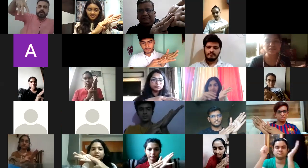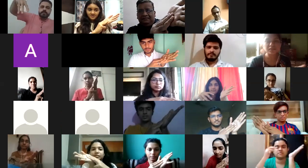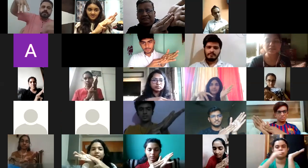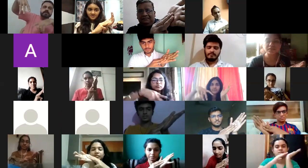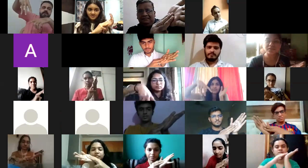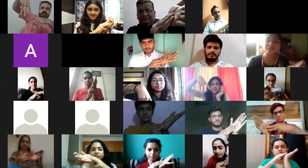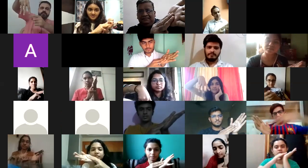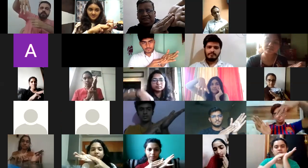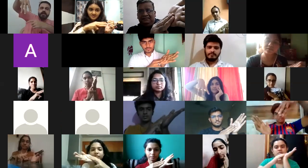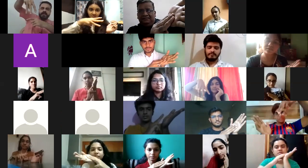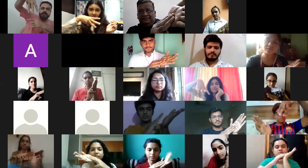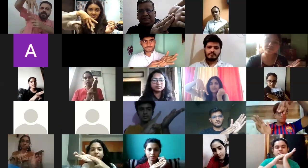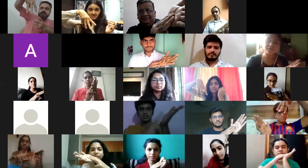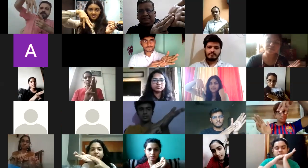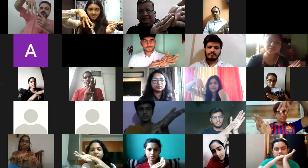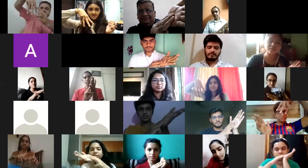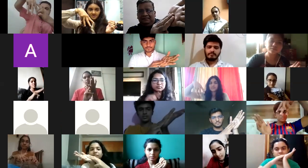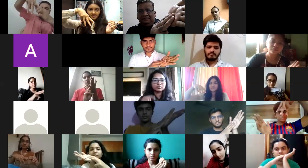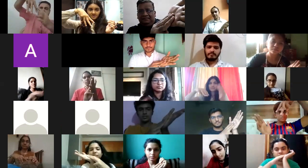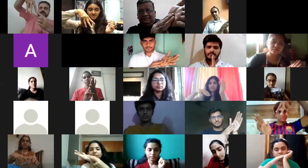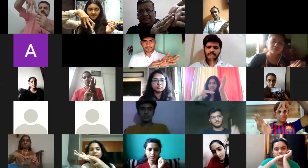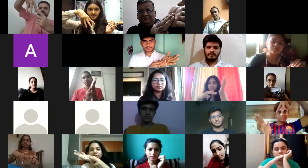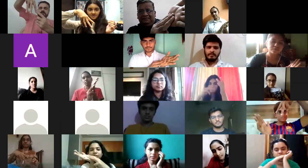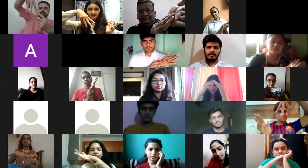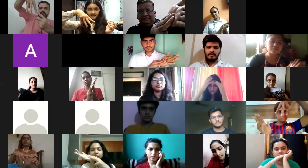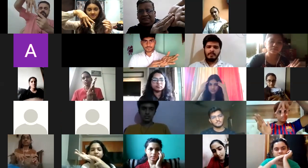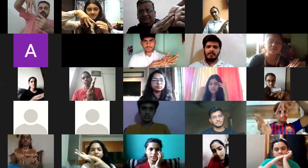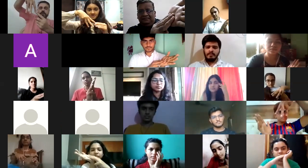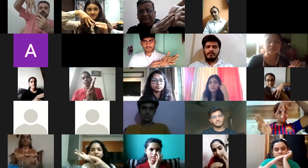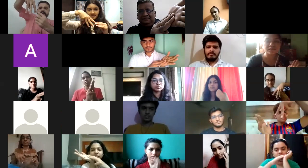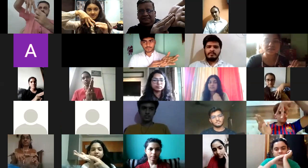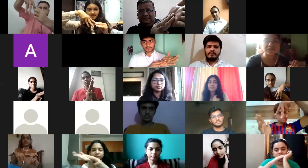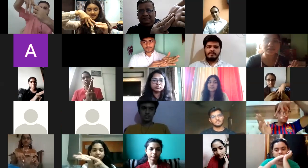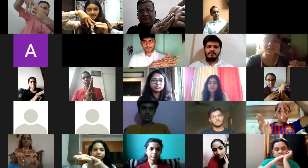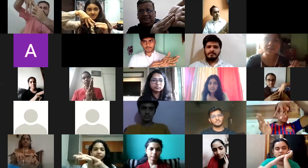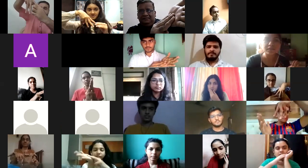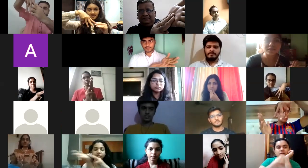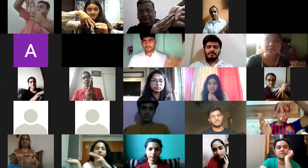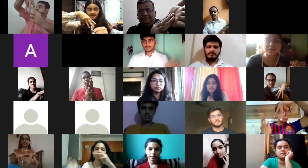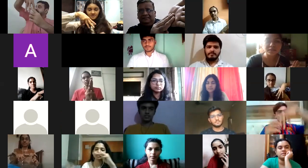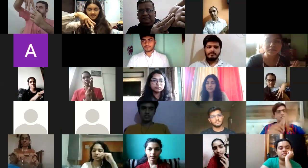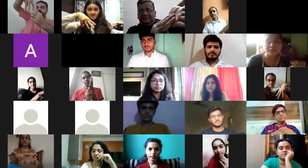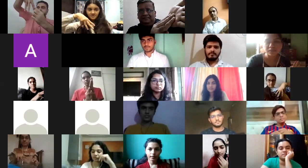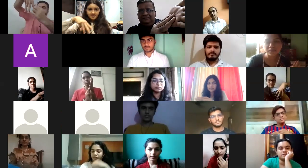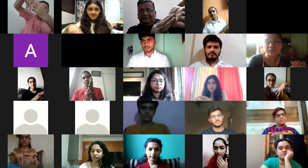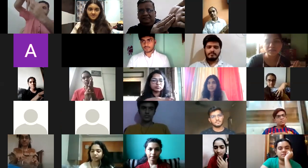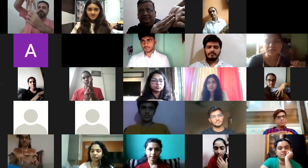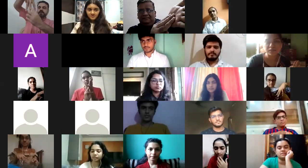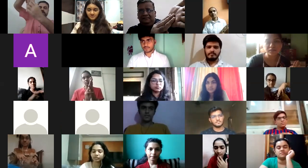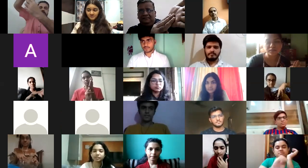me, when you write an M like this, if you were to write it on a I have a whiteboard behind me. M